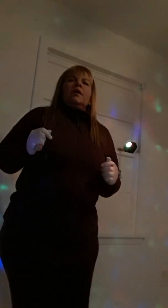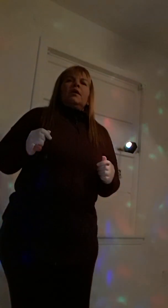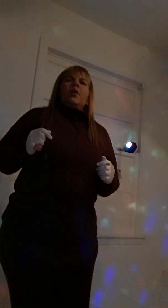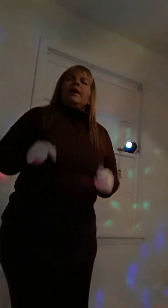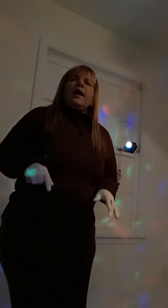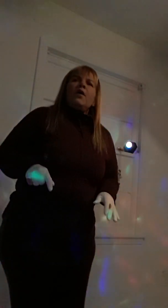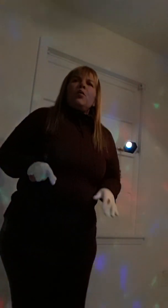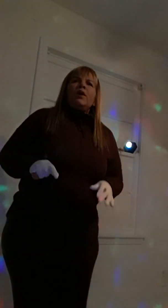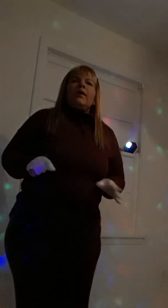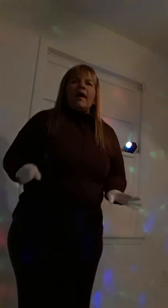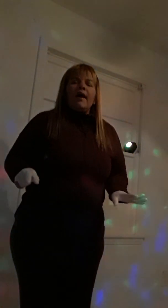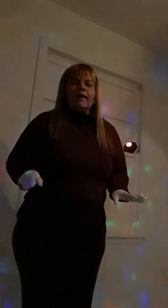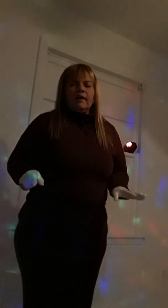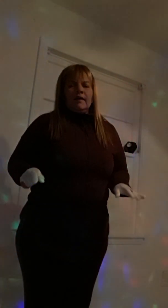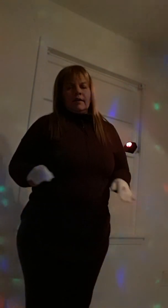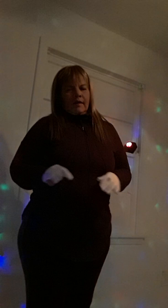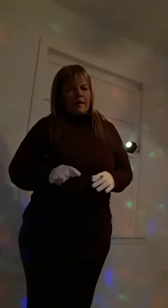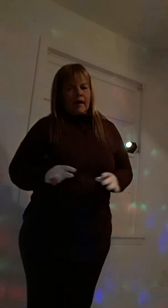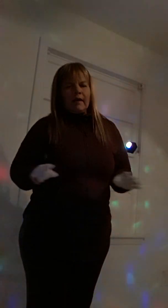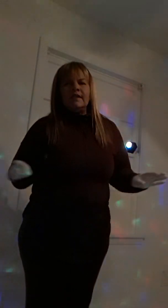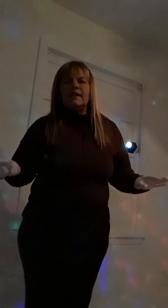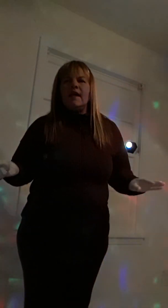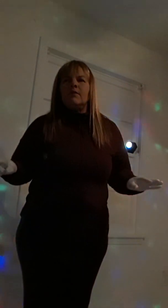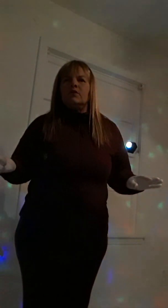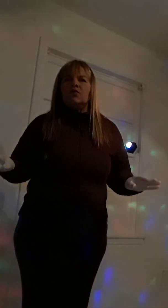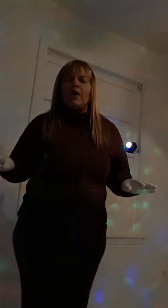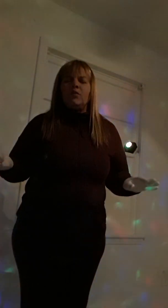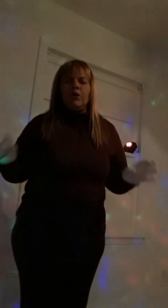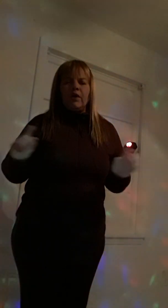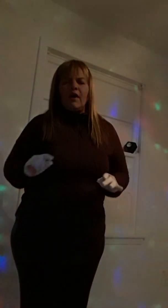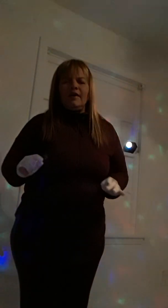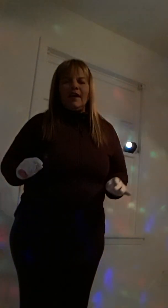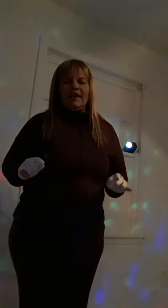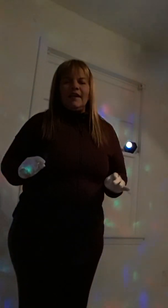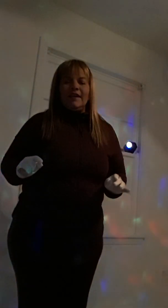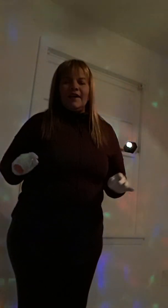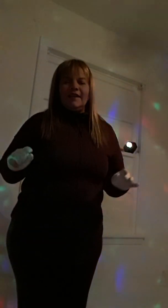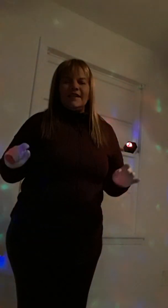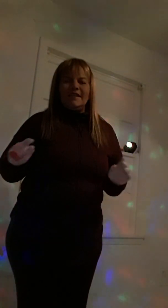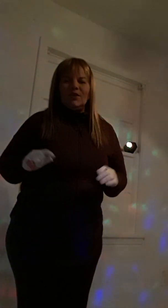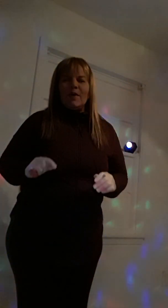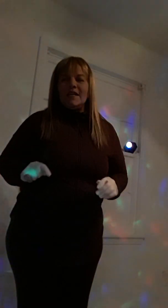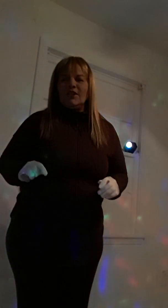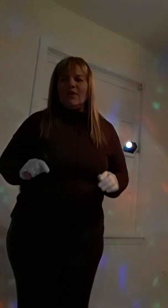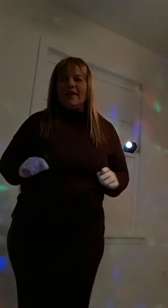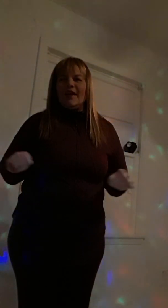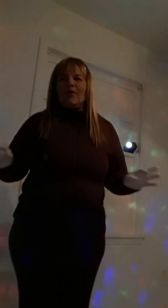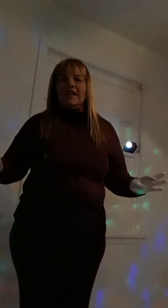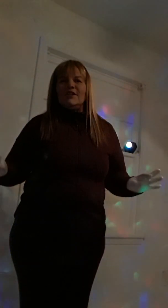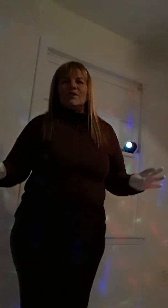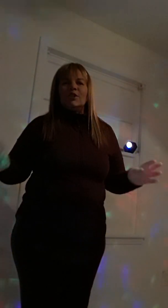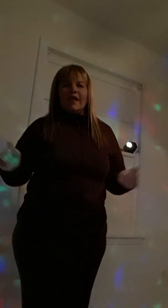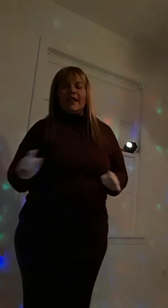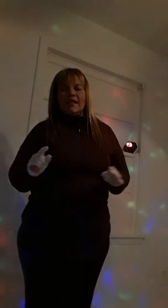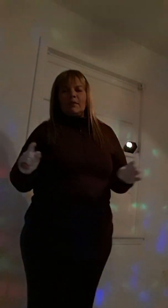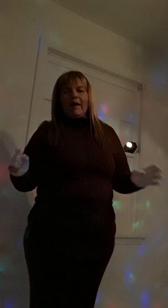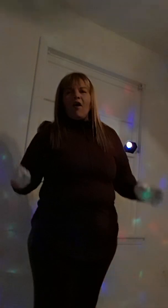And right now we are not at these levels, right? We're not in the situation or in the conditions to take things by